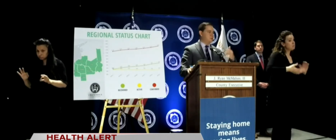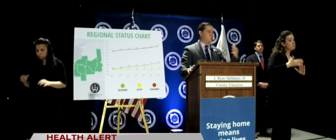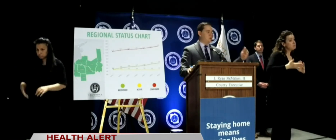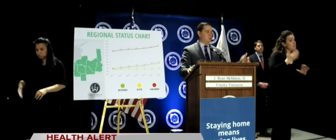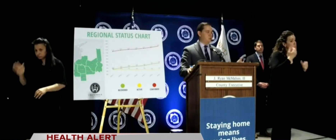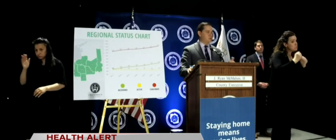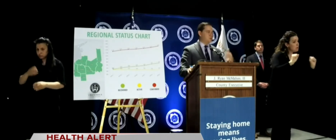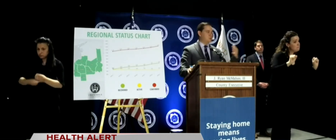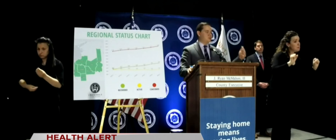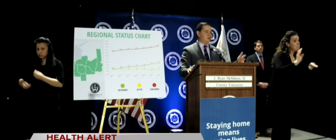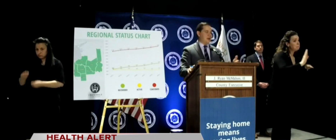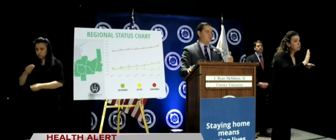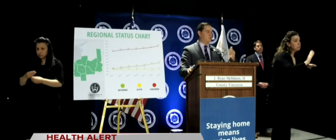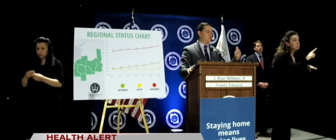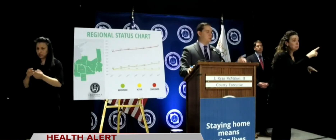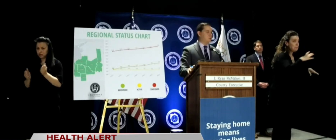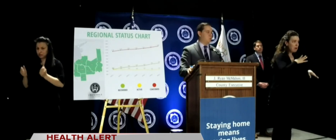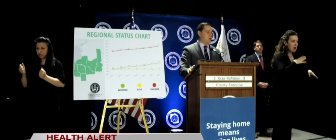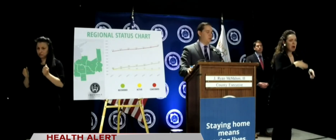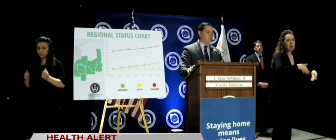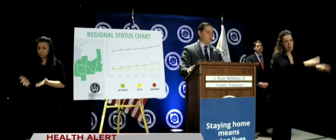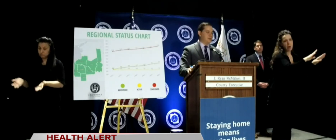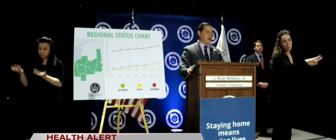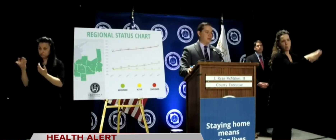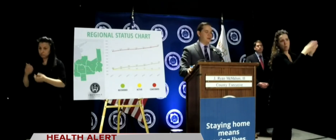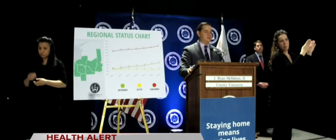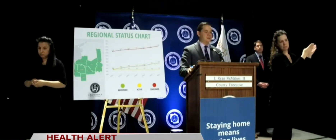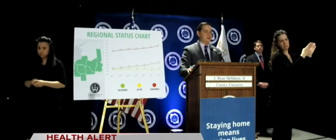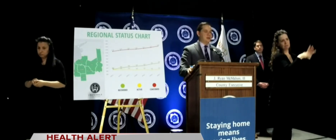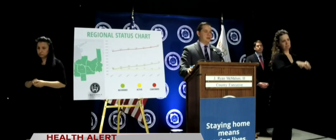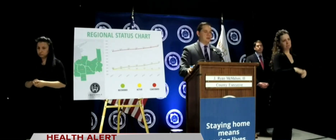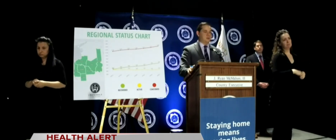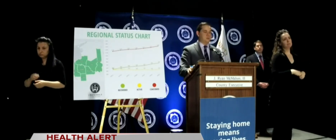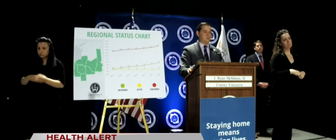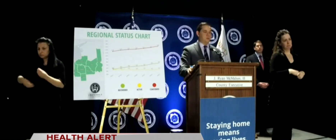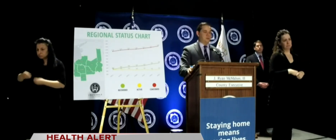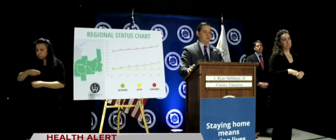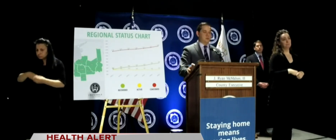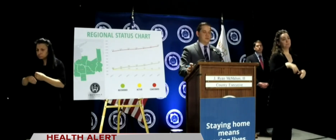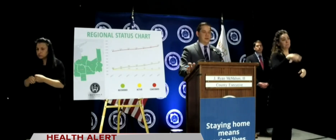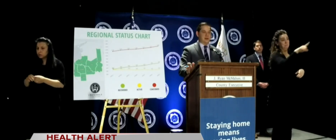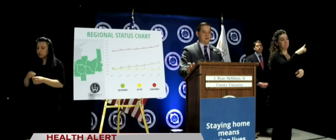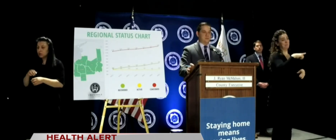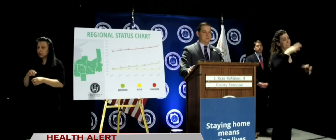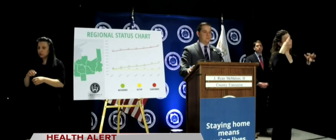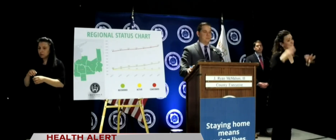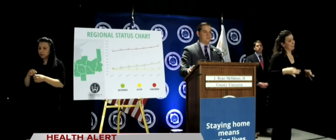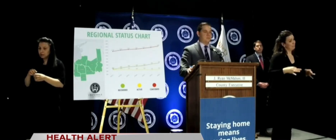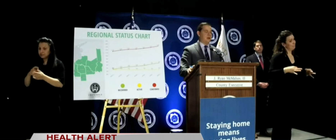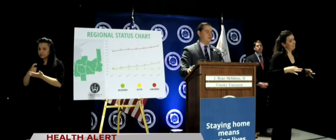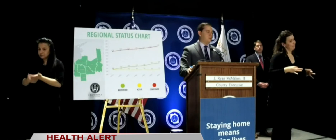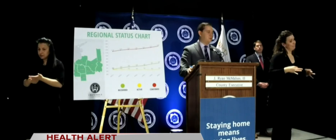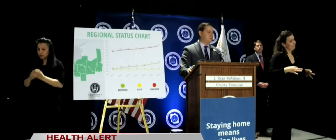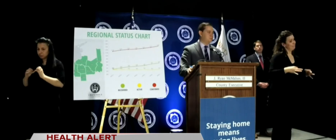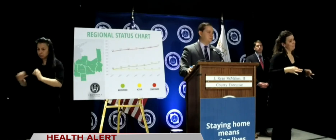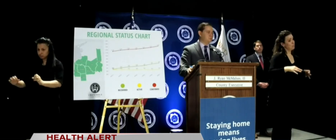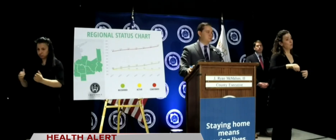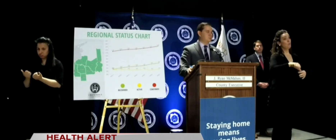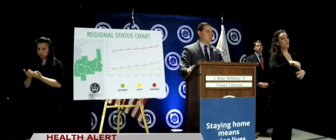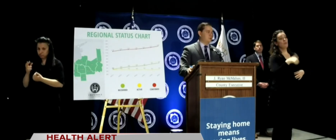that's what the business community is going to have to work with in these guidelines. But there's risk in